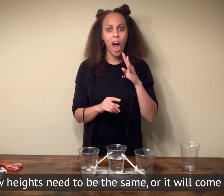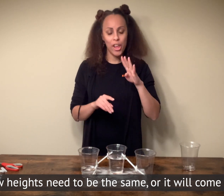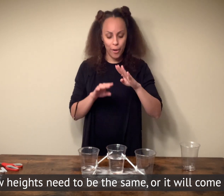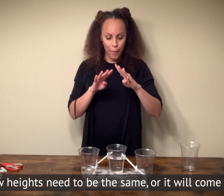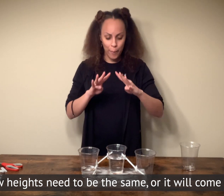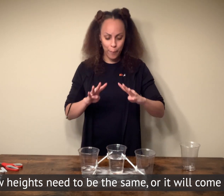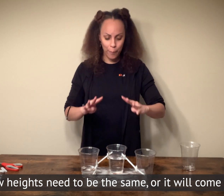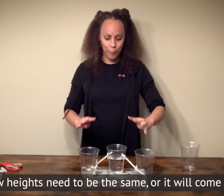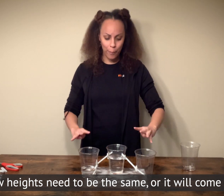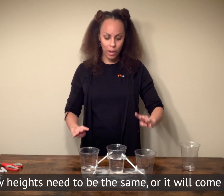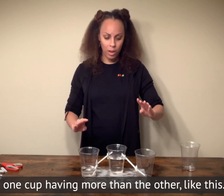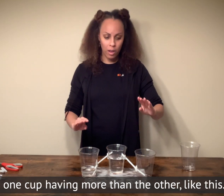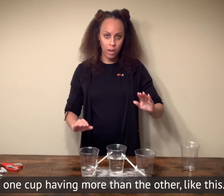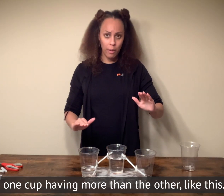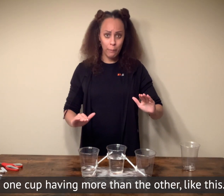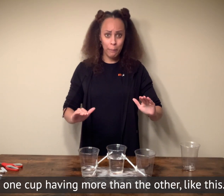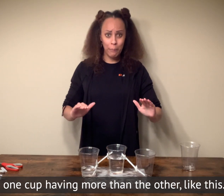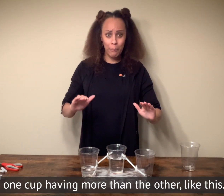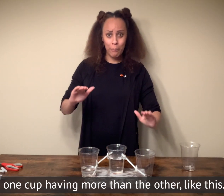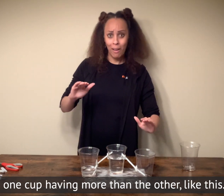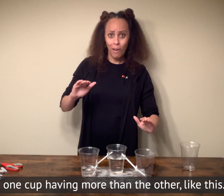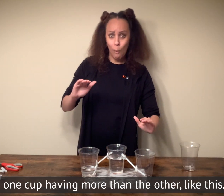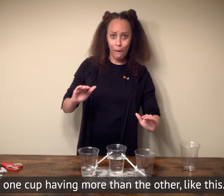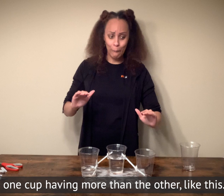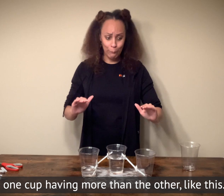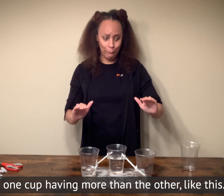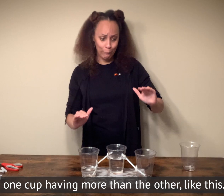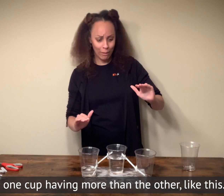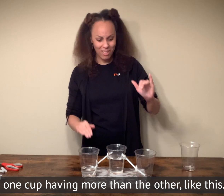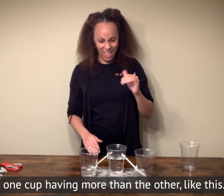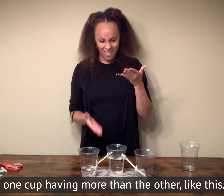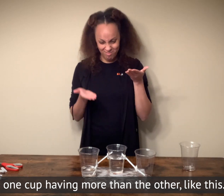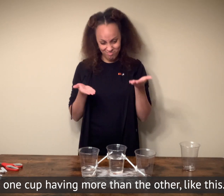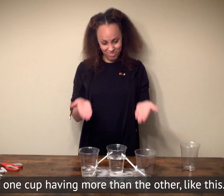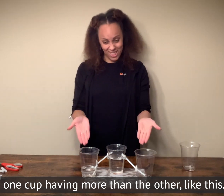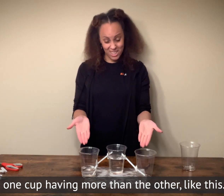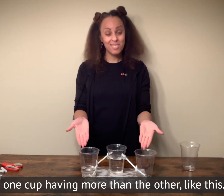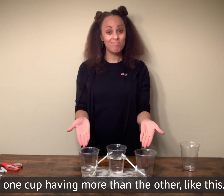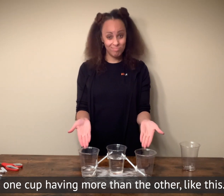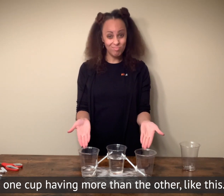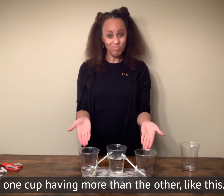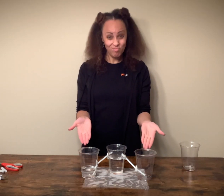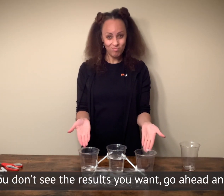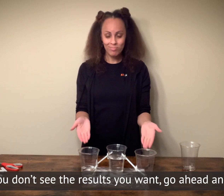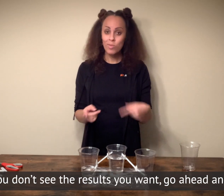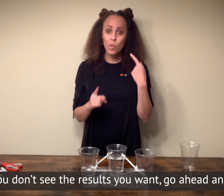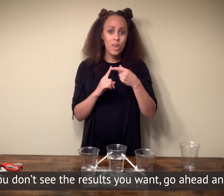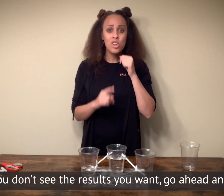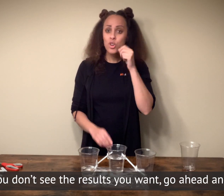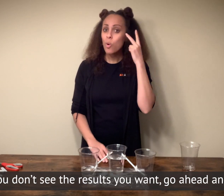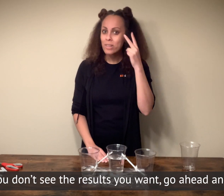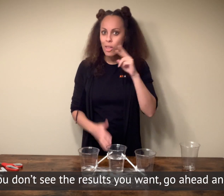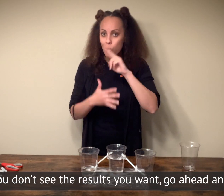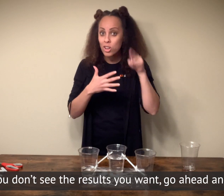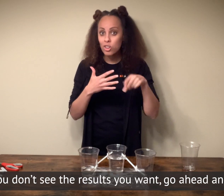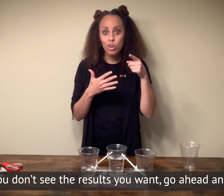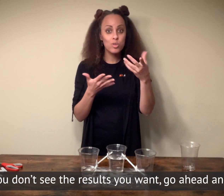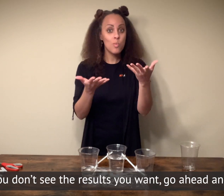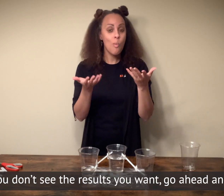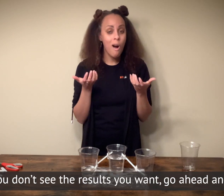or it will come out with 1 cup having more than the other, like this. When you don't see the